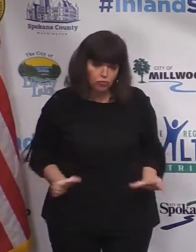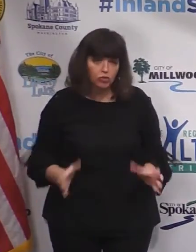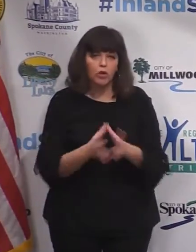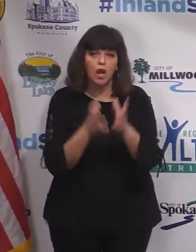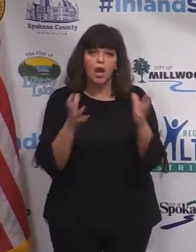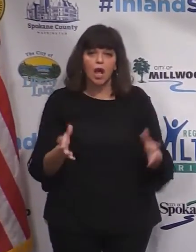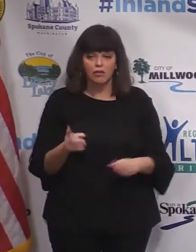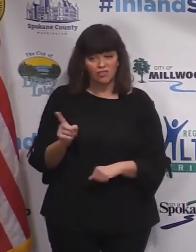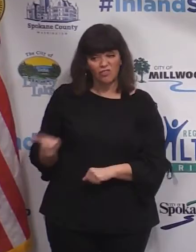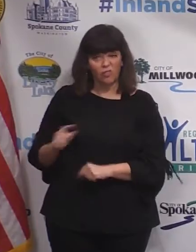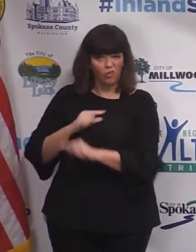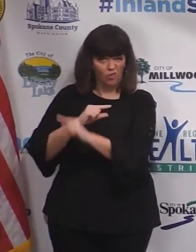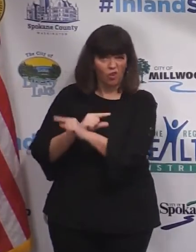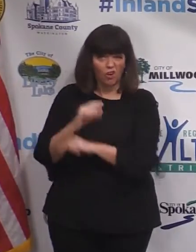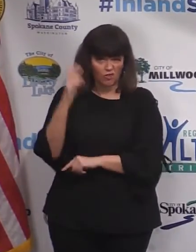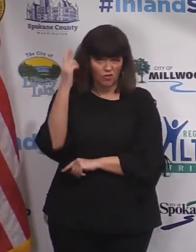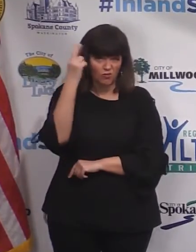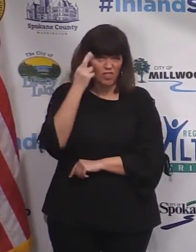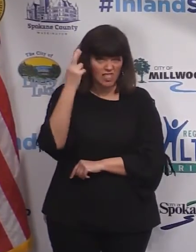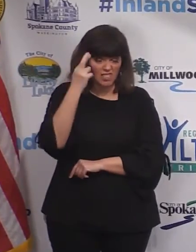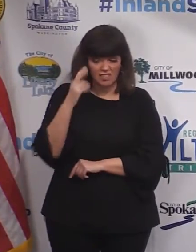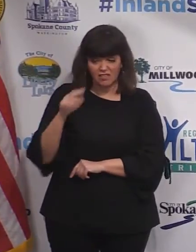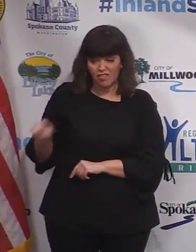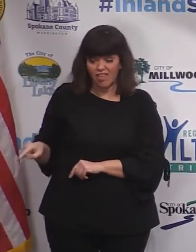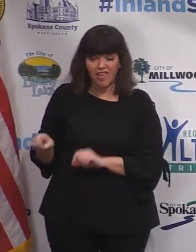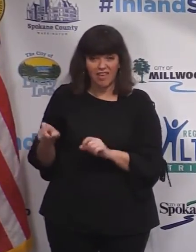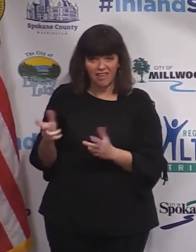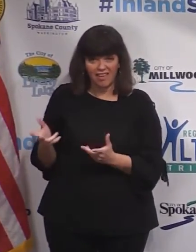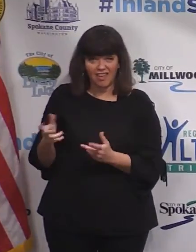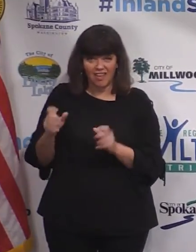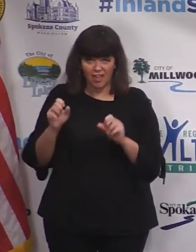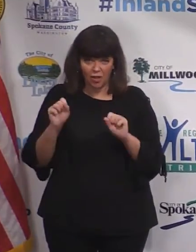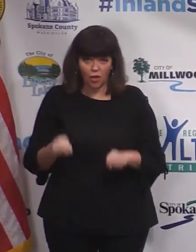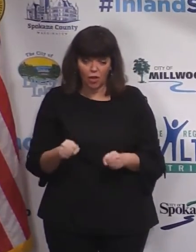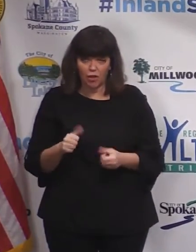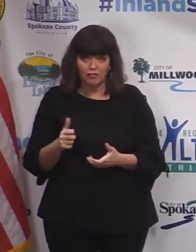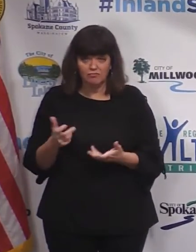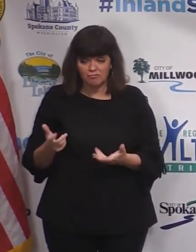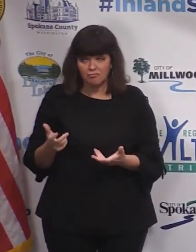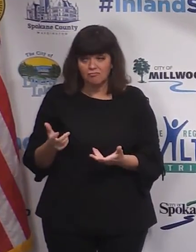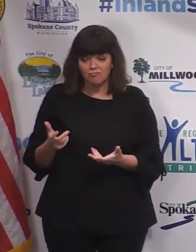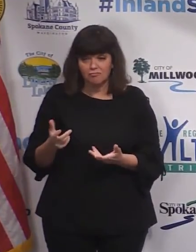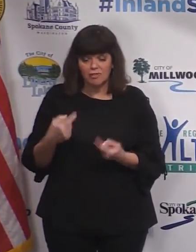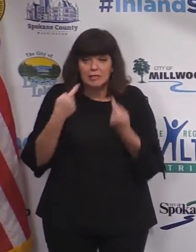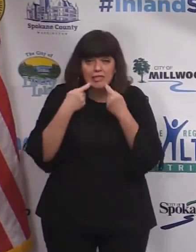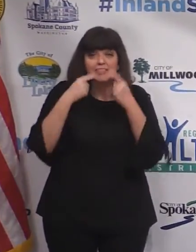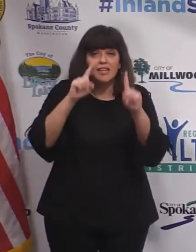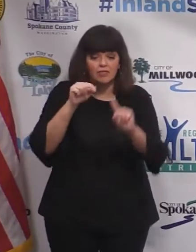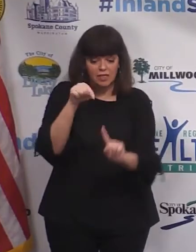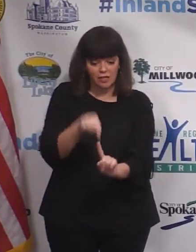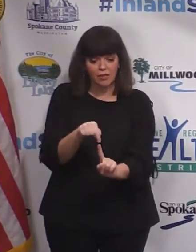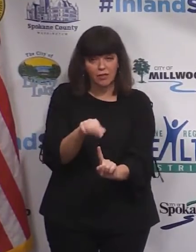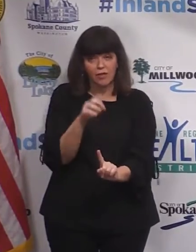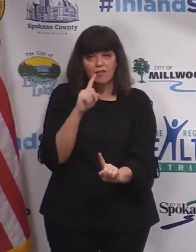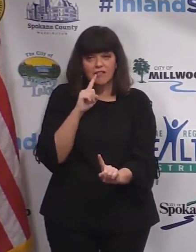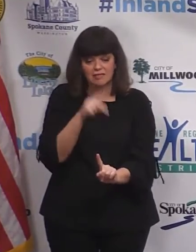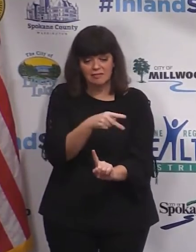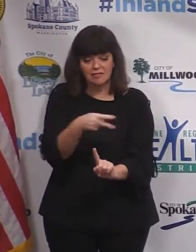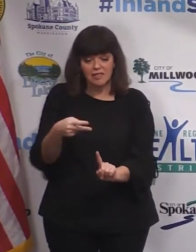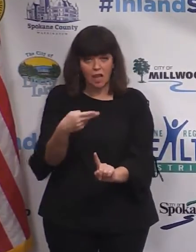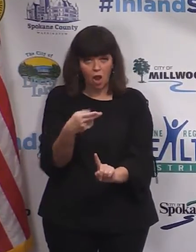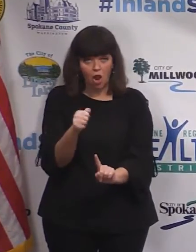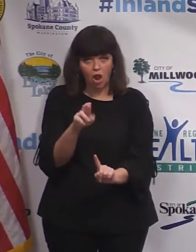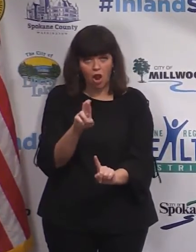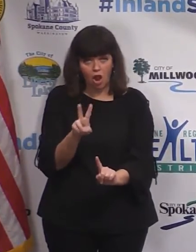Guard members are the reason Second Harvest is able to deliver close to $1 million worth of donated food a week right now. These men and women